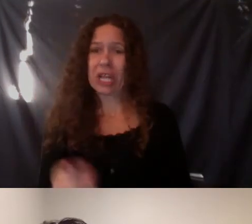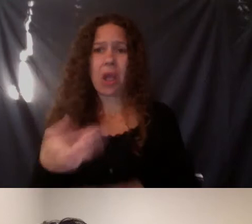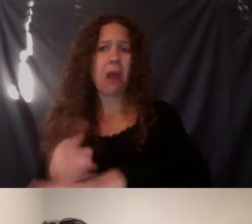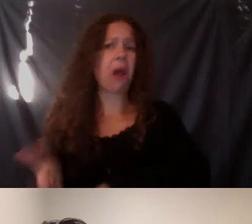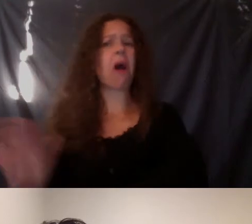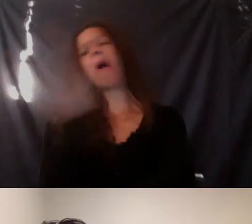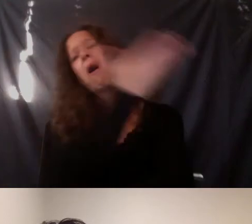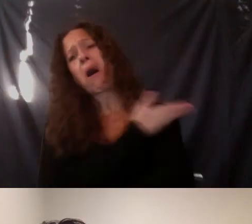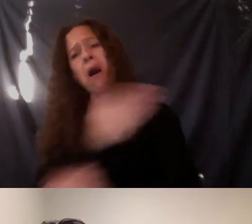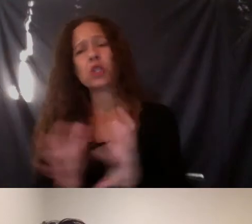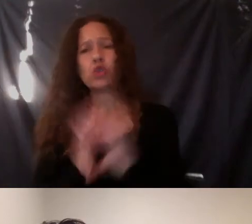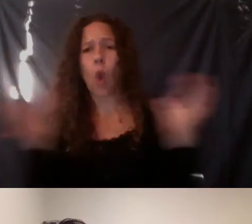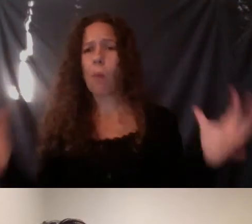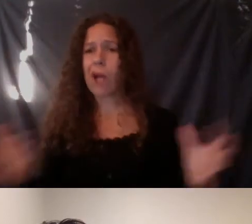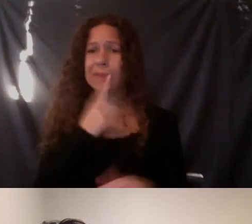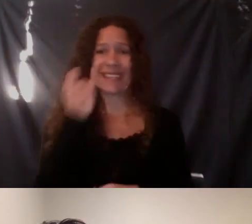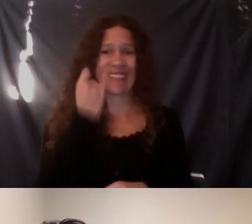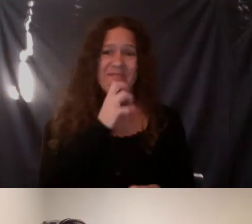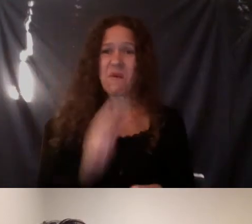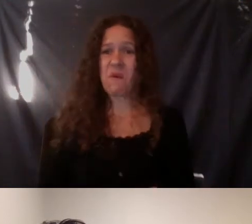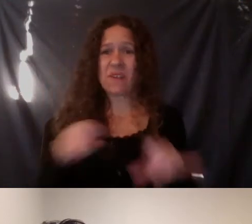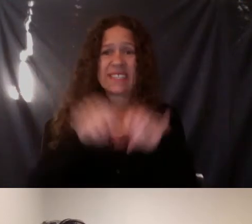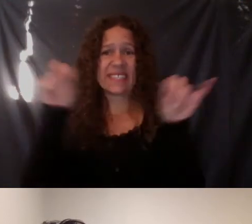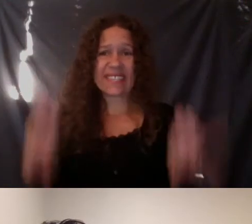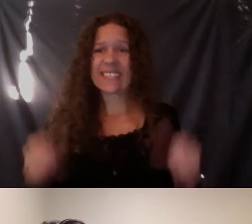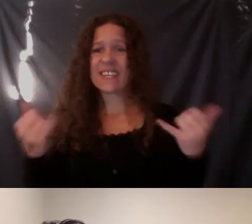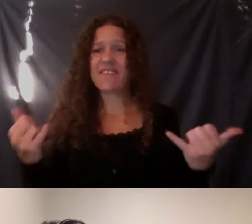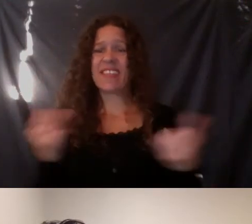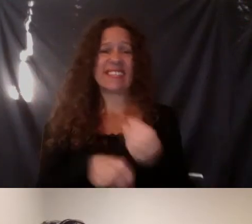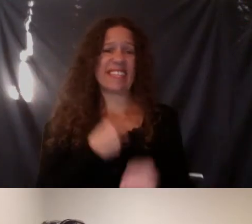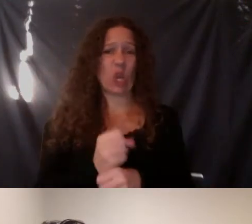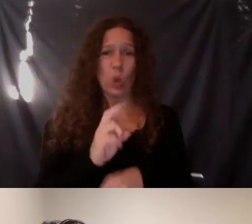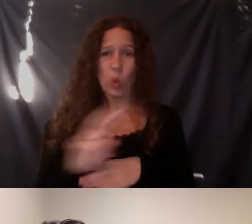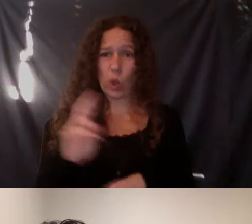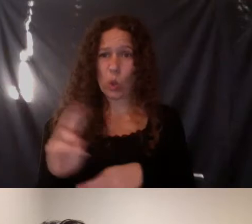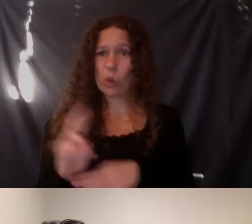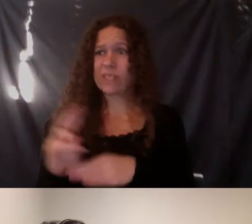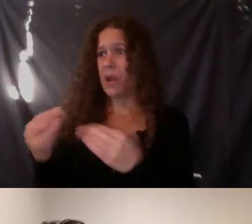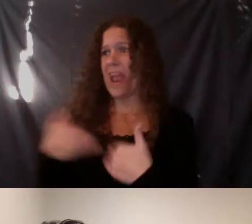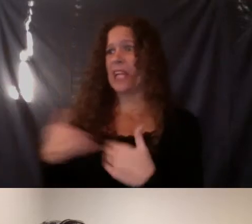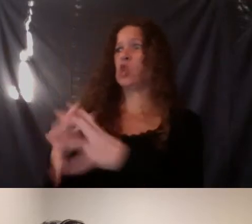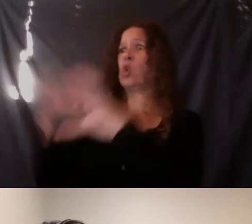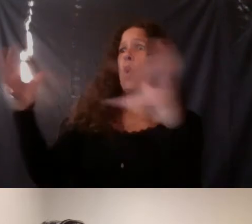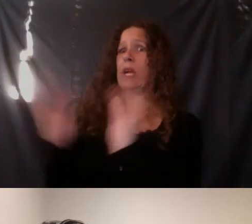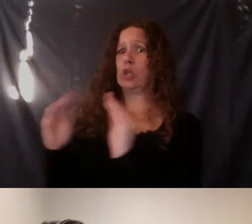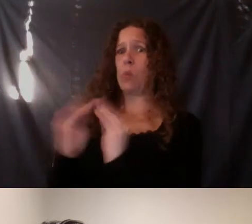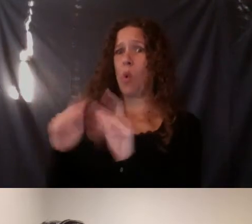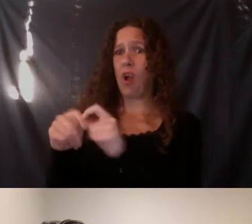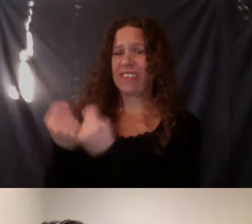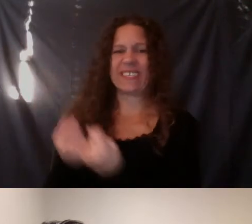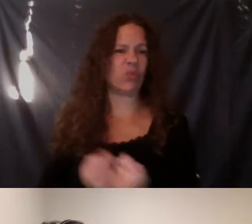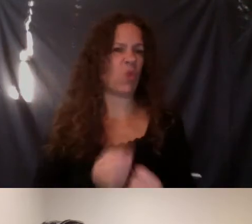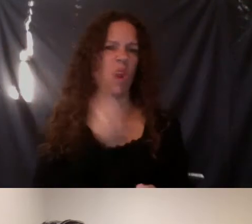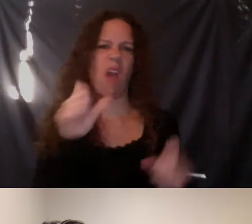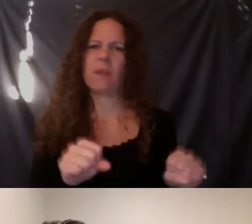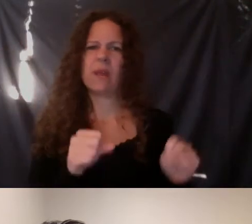the world that had we used the old system this year with the expansion of the team that we could have done anything. So, and again, as